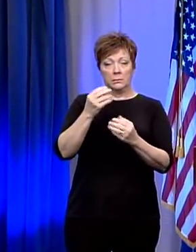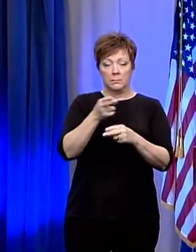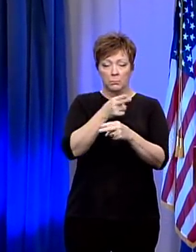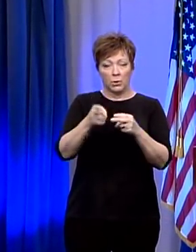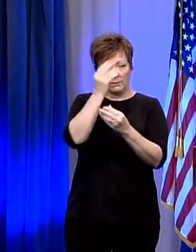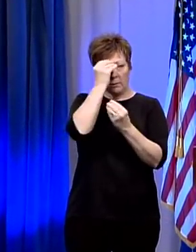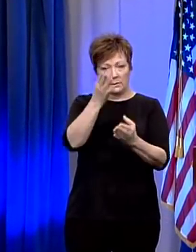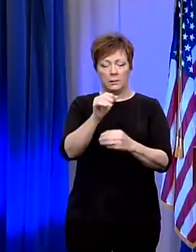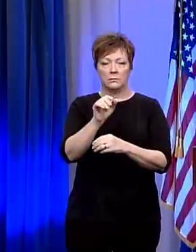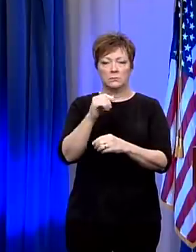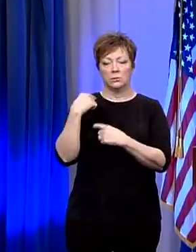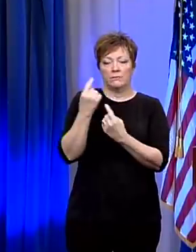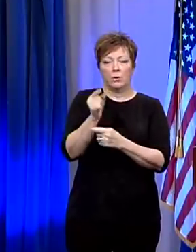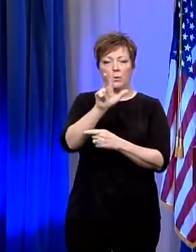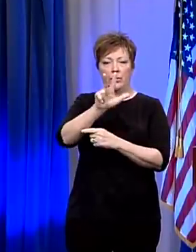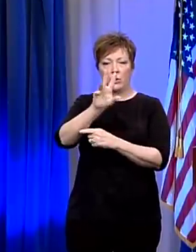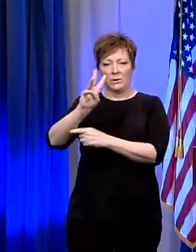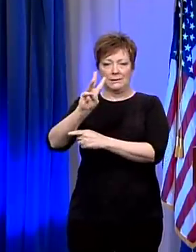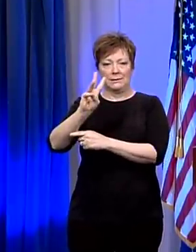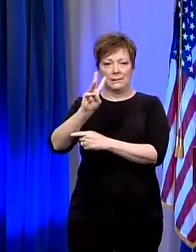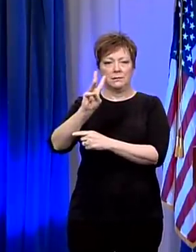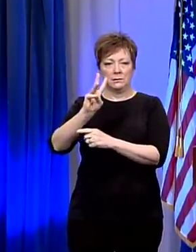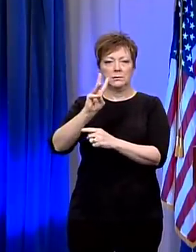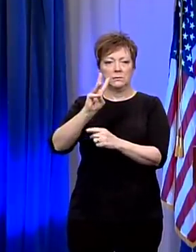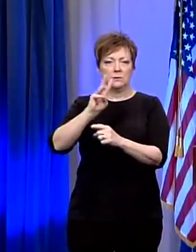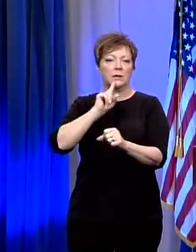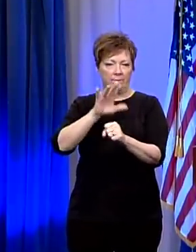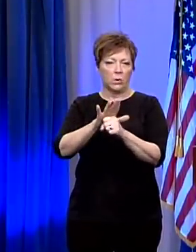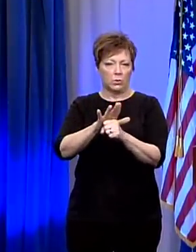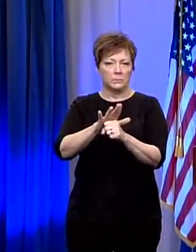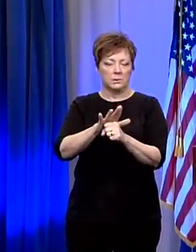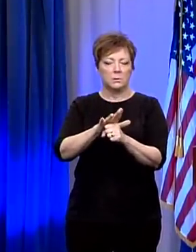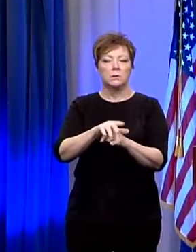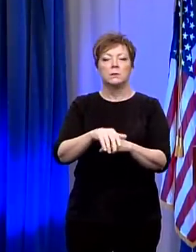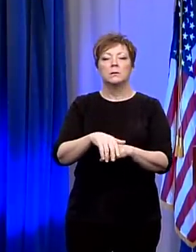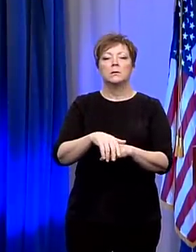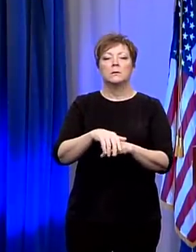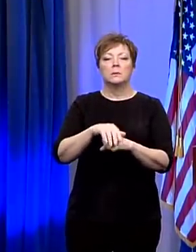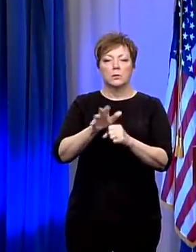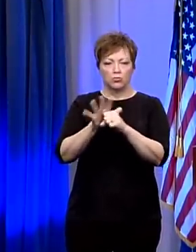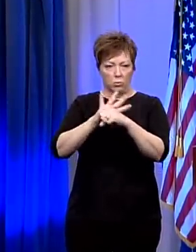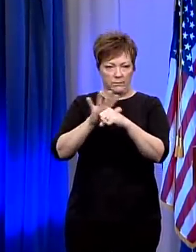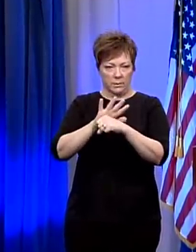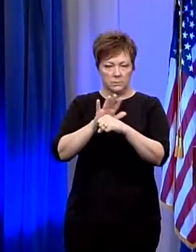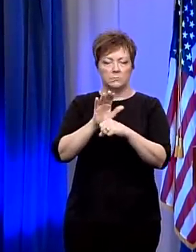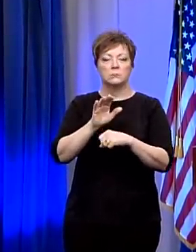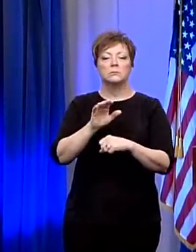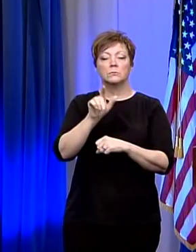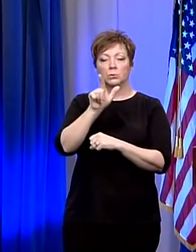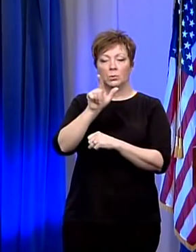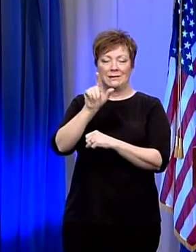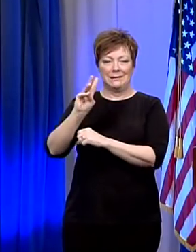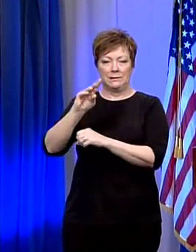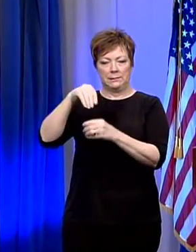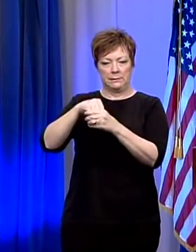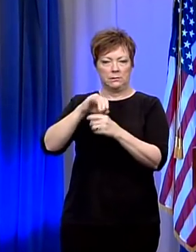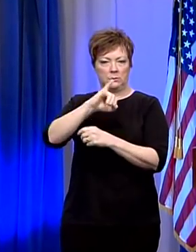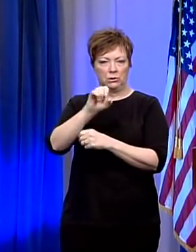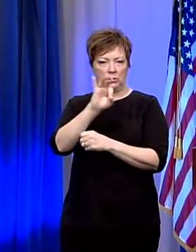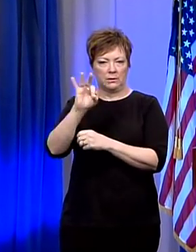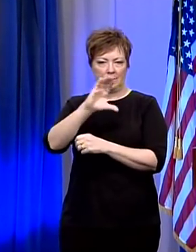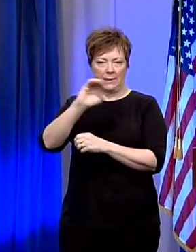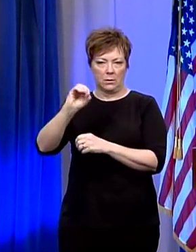of coronavirus infection so far in the state. About 20 of those are in Jefferson County. We have no deaths reported,